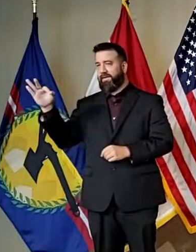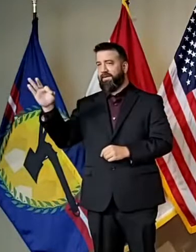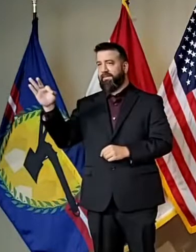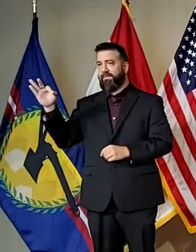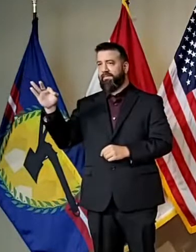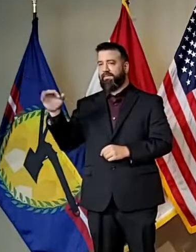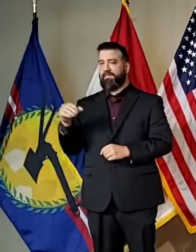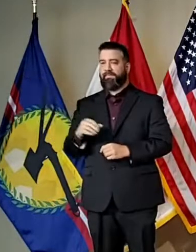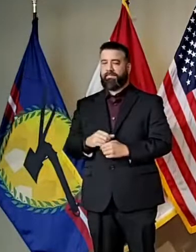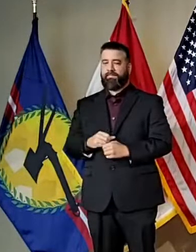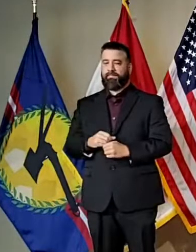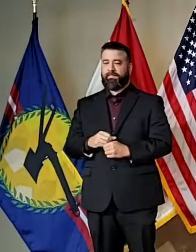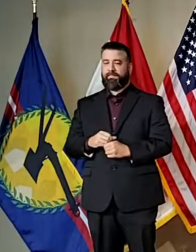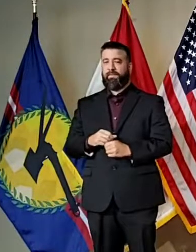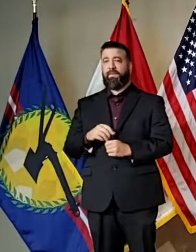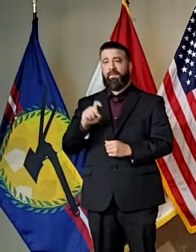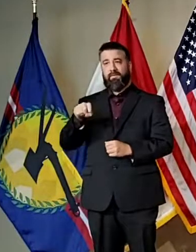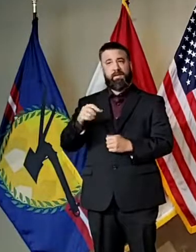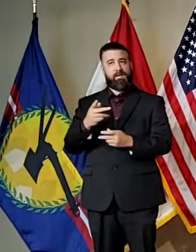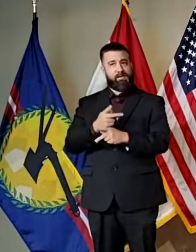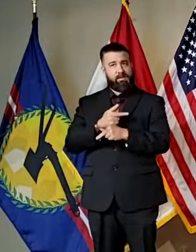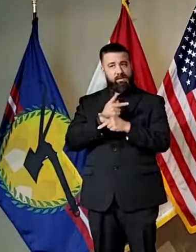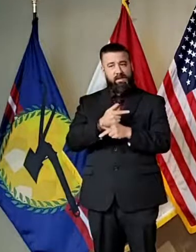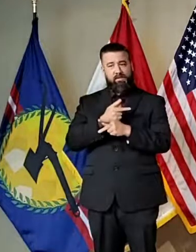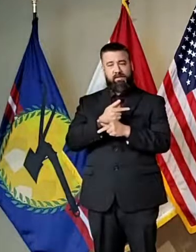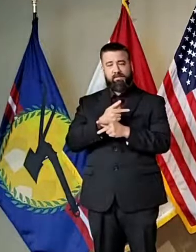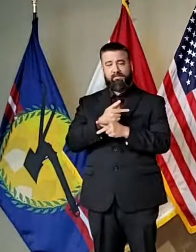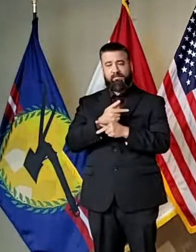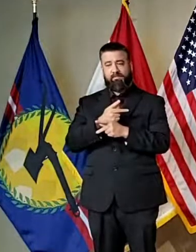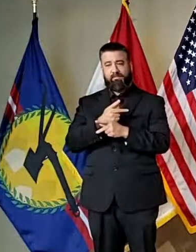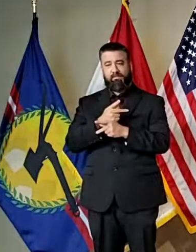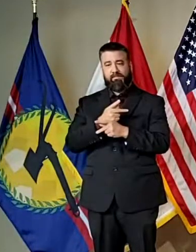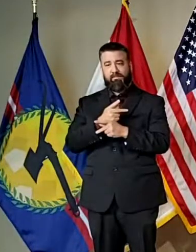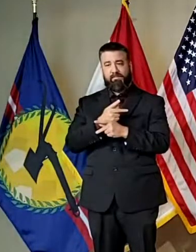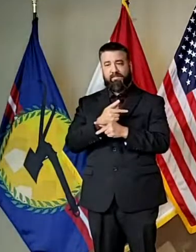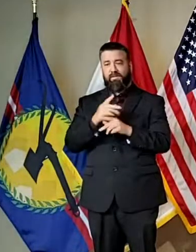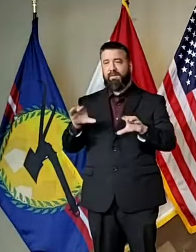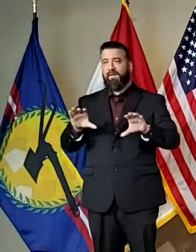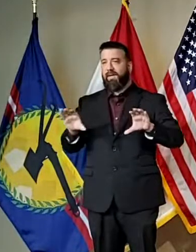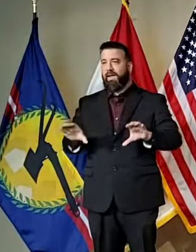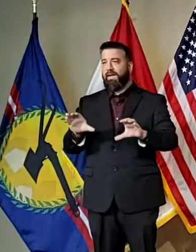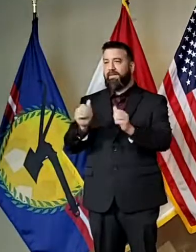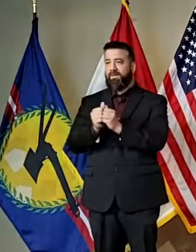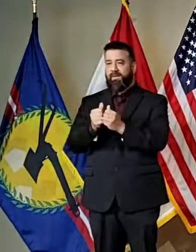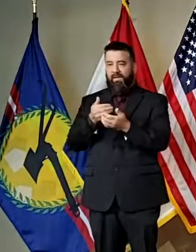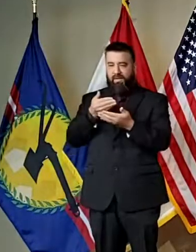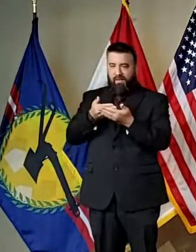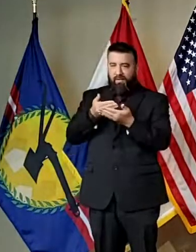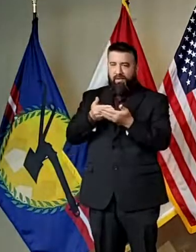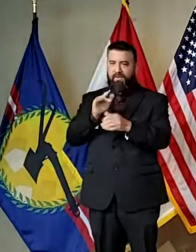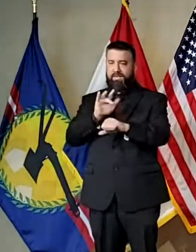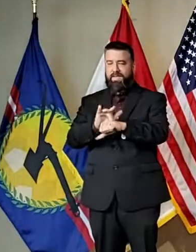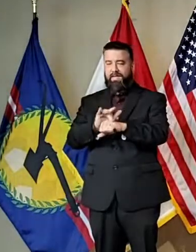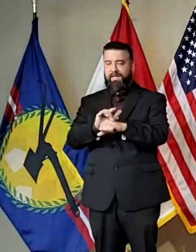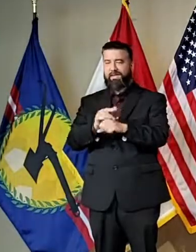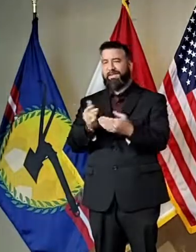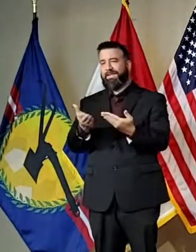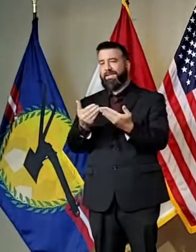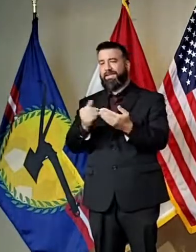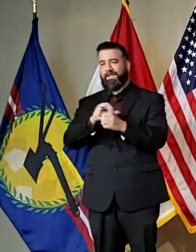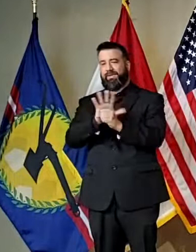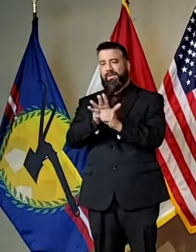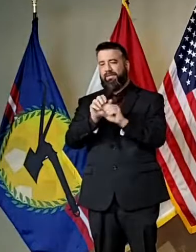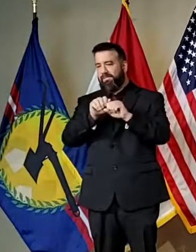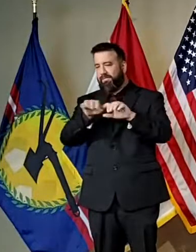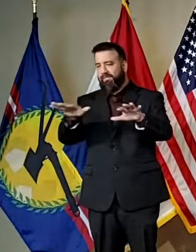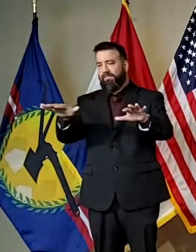right now. We have to be very cautious about activities that are close contact and allow for easy transmission. We're working